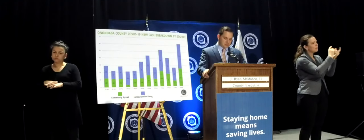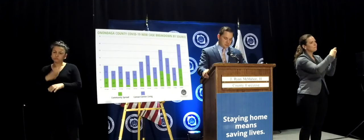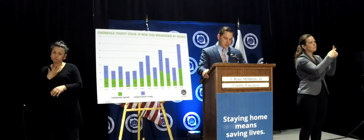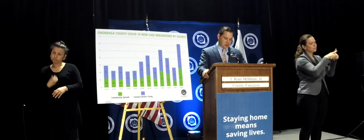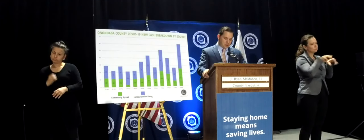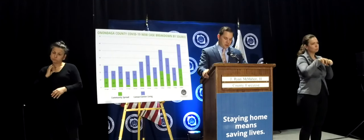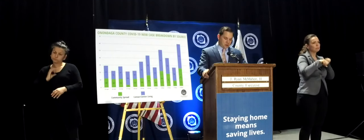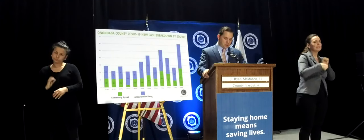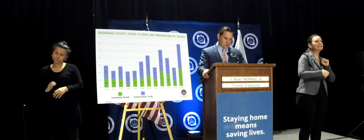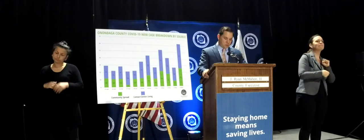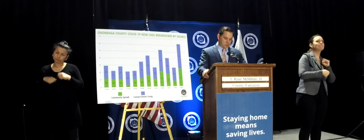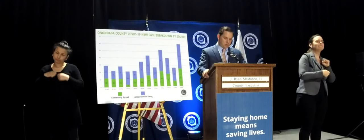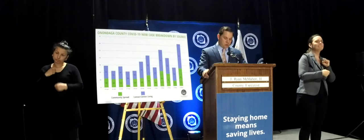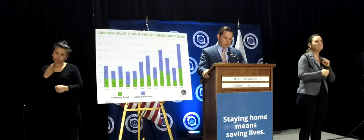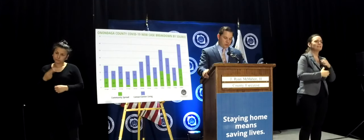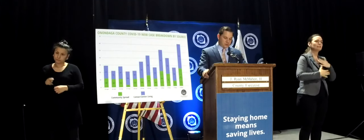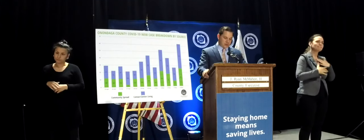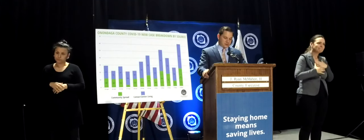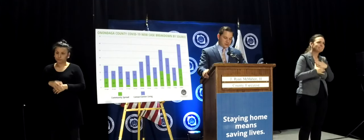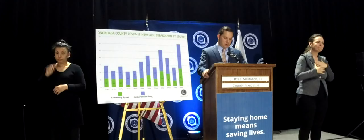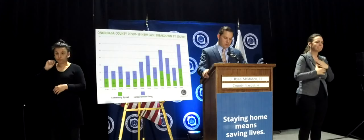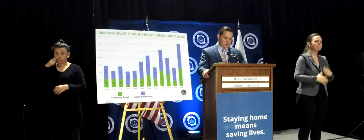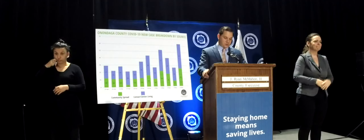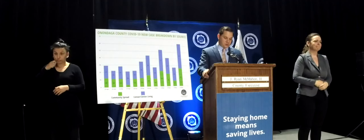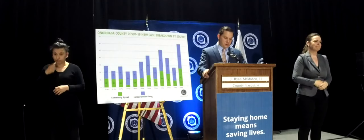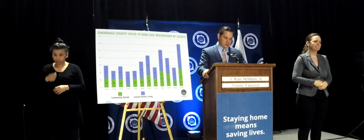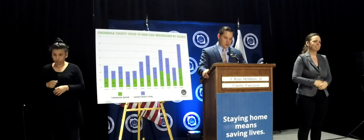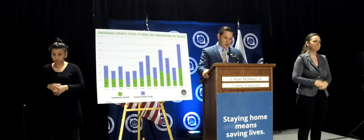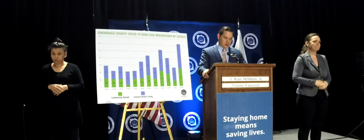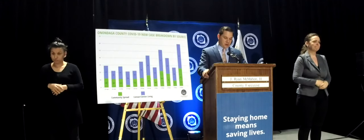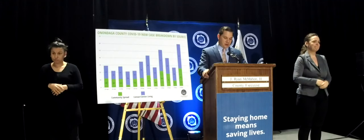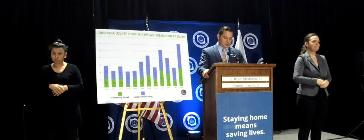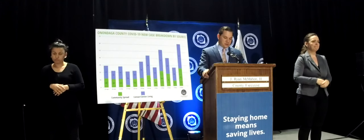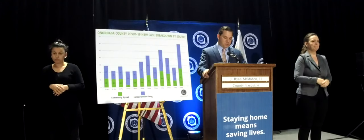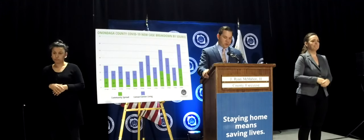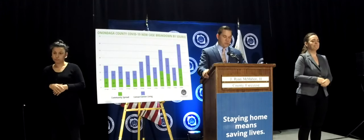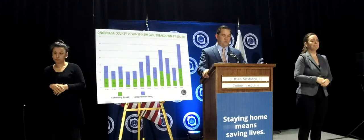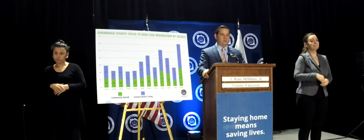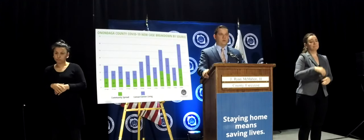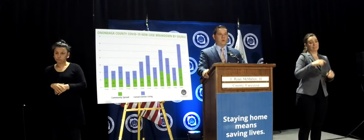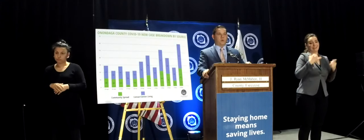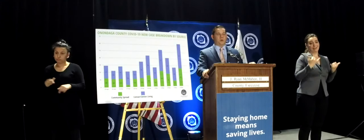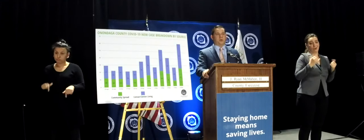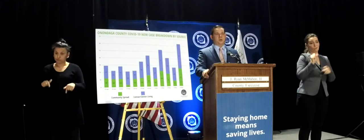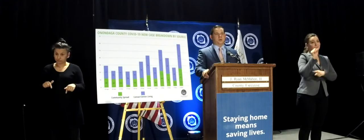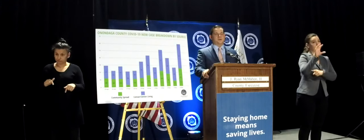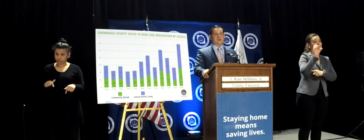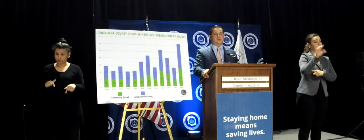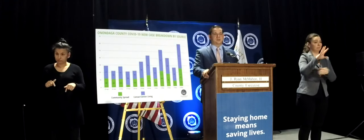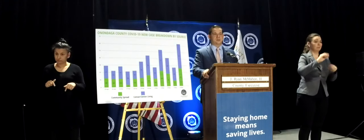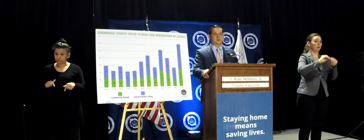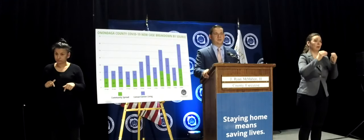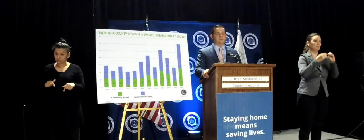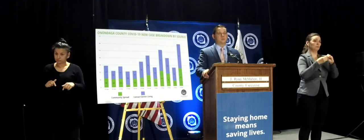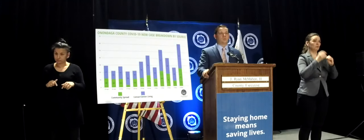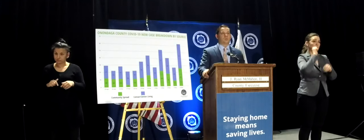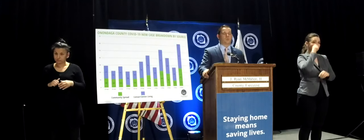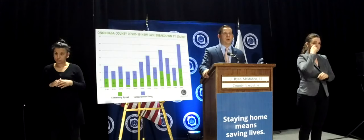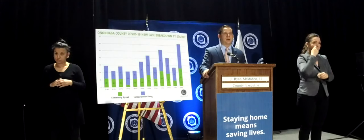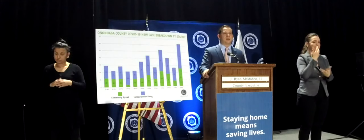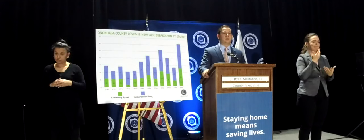Testing, we'll go over testing numbers. At this point moving forward, essentially